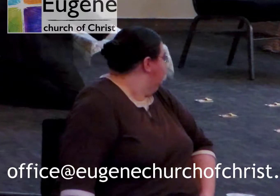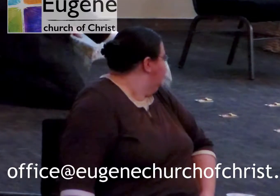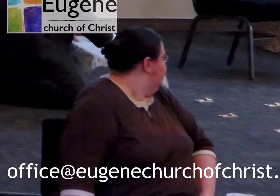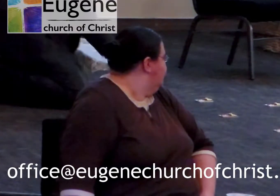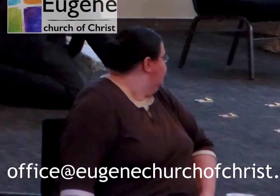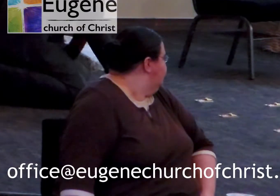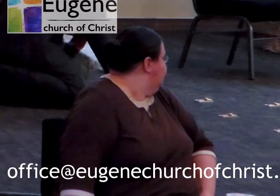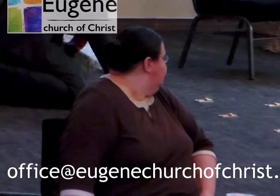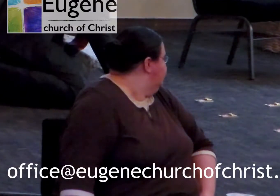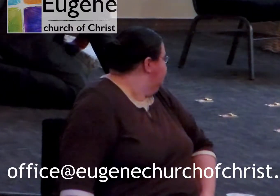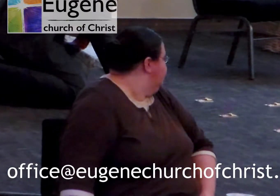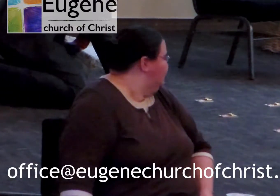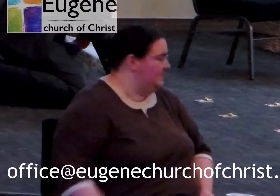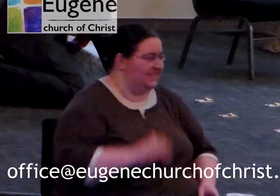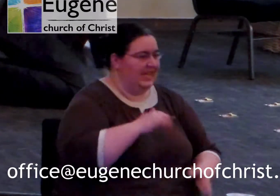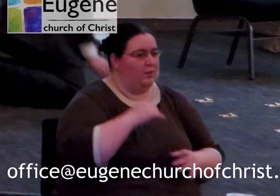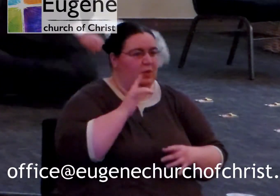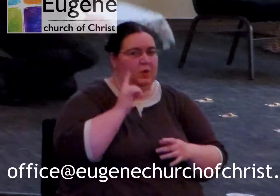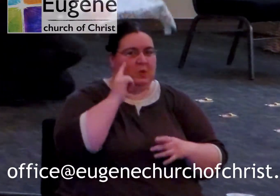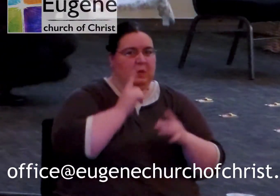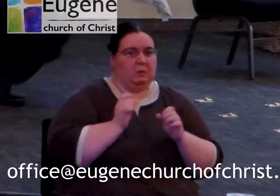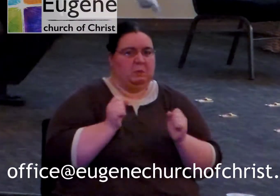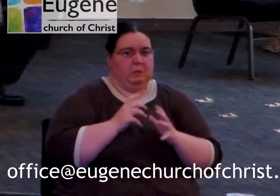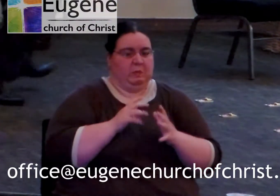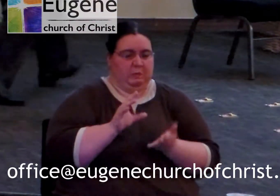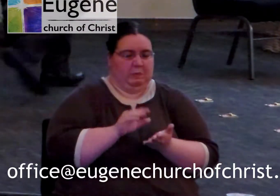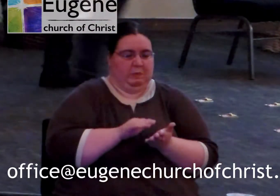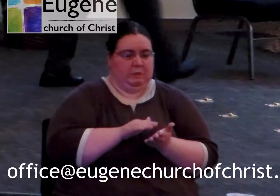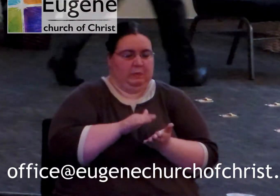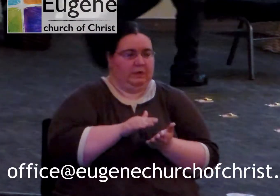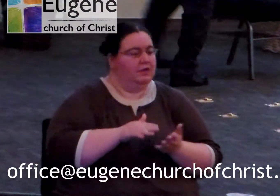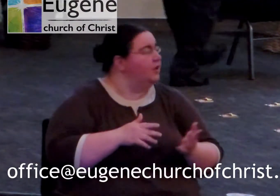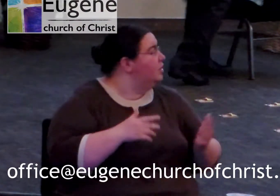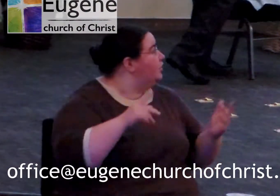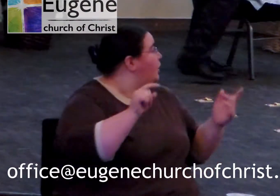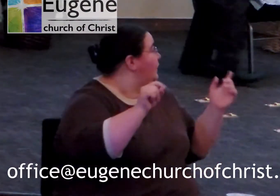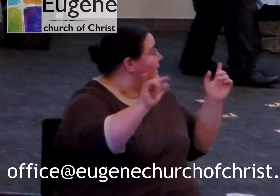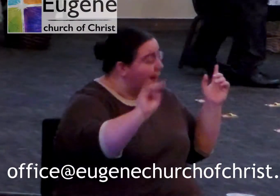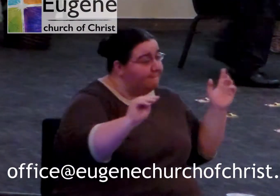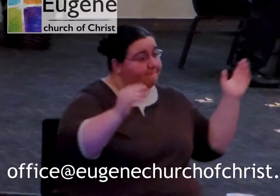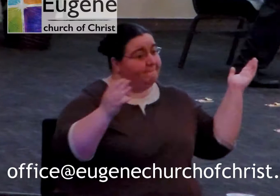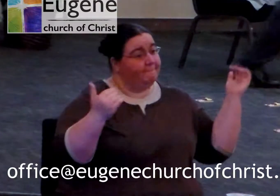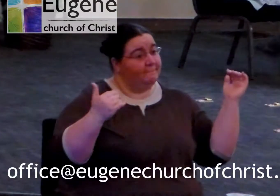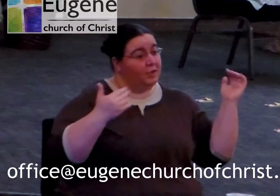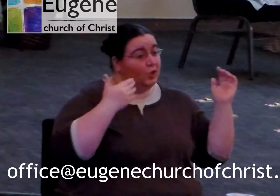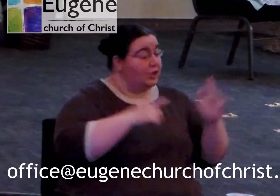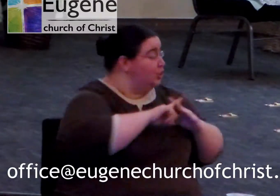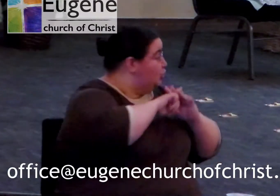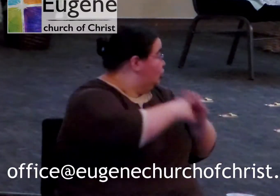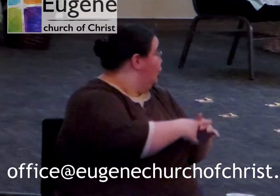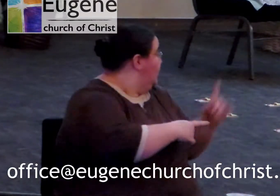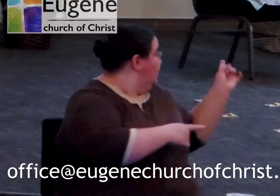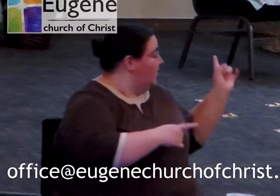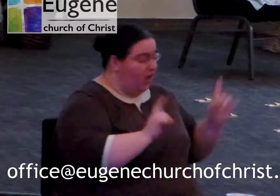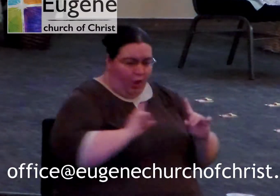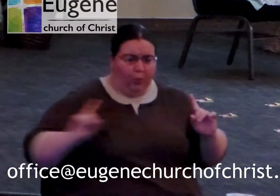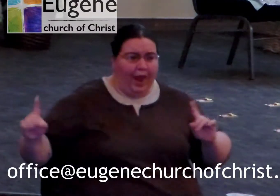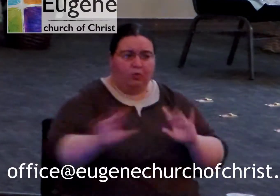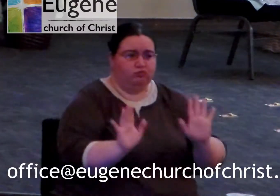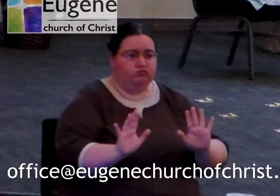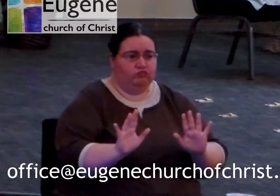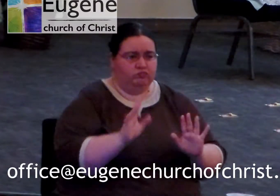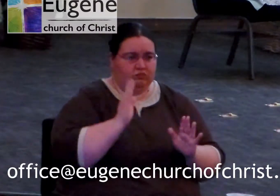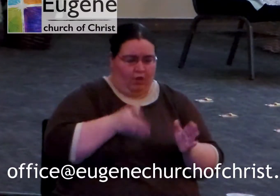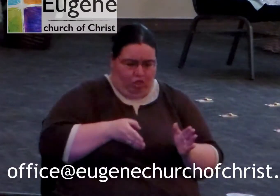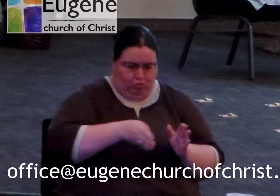happy. Okay, so Tim, just all I need you to do is to start here, and I don't want you to walk around it. I want you to walk through it, okay? Just real easy. Just